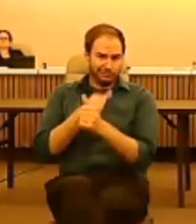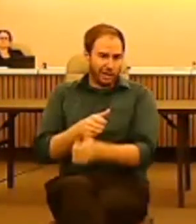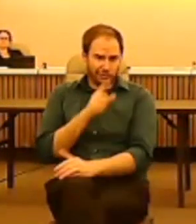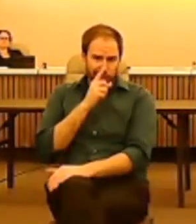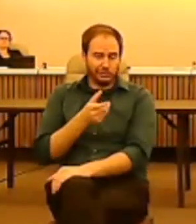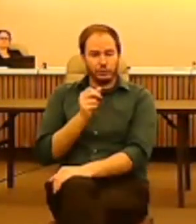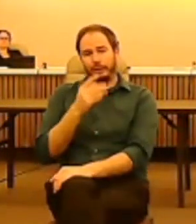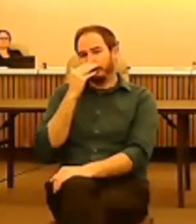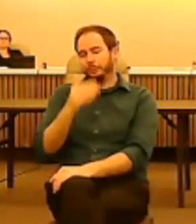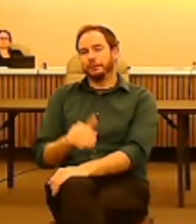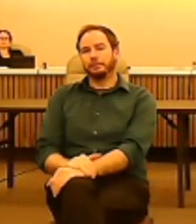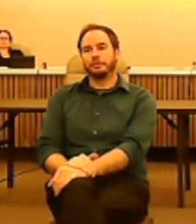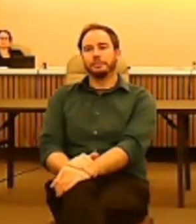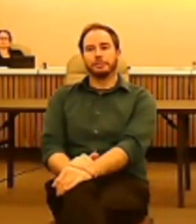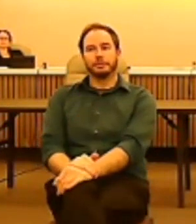Okay. Thank you. Okay.